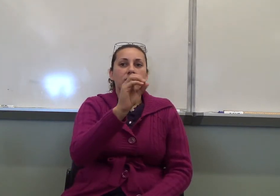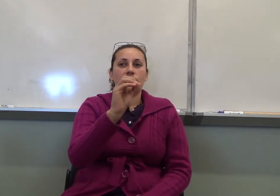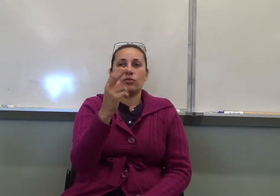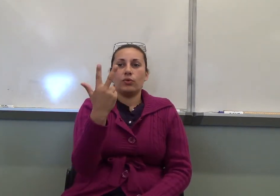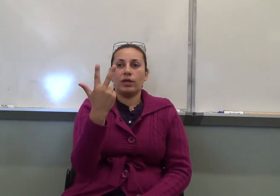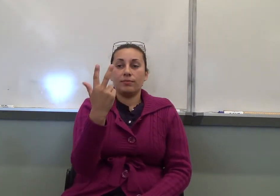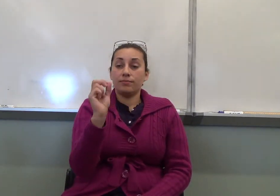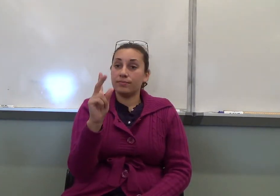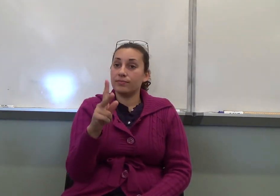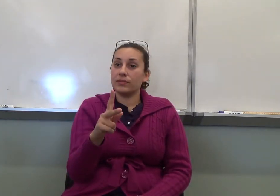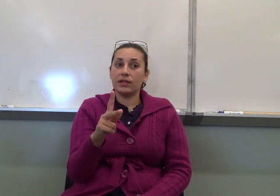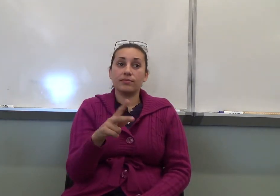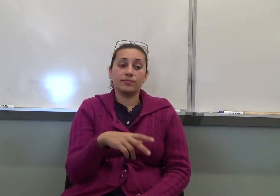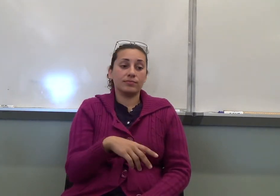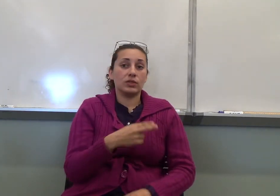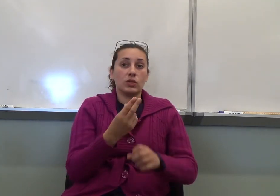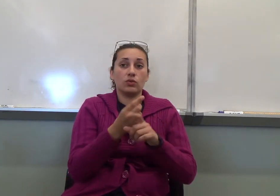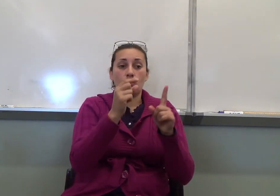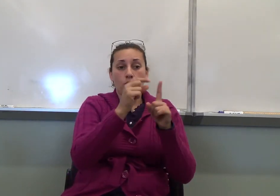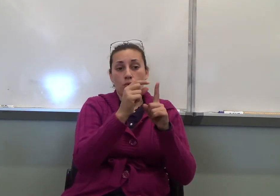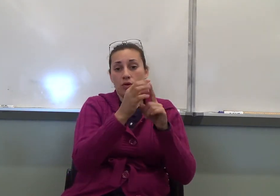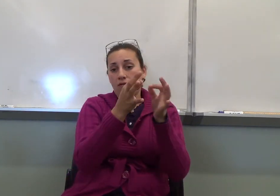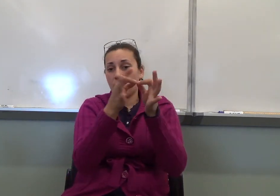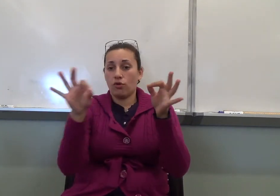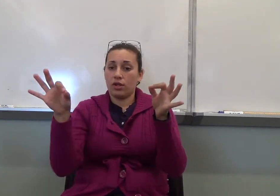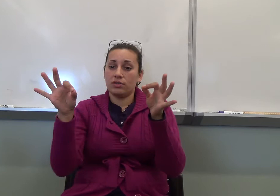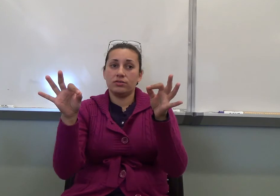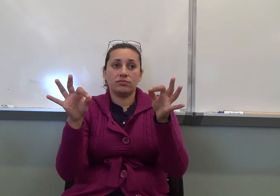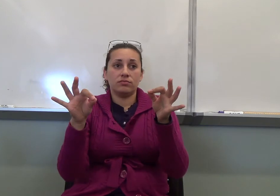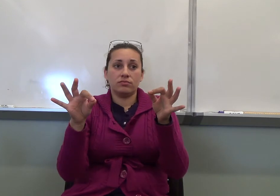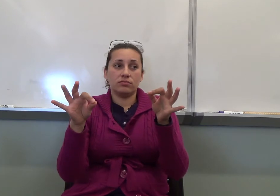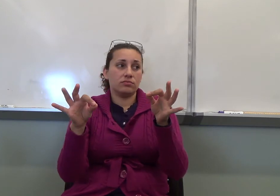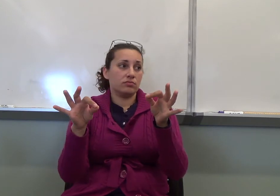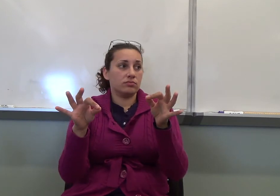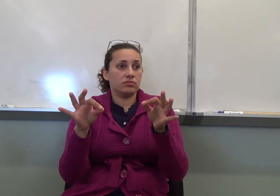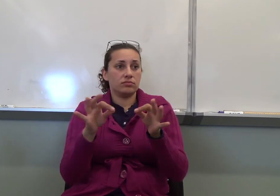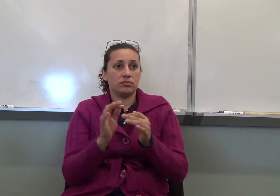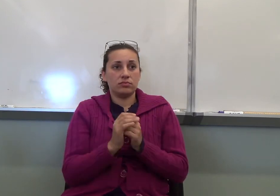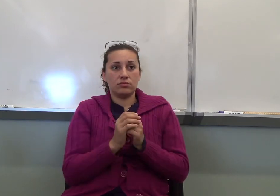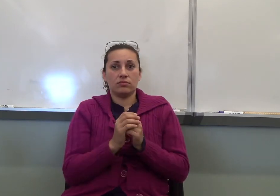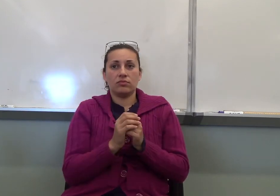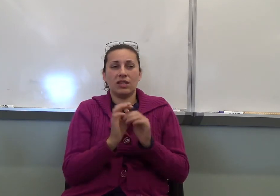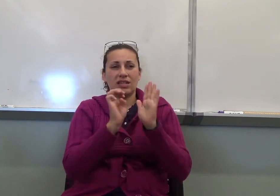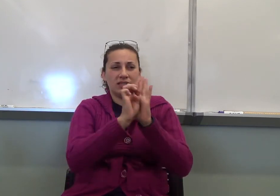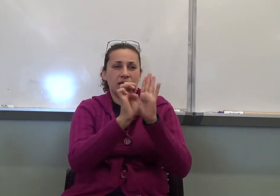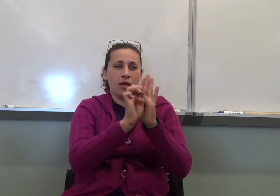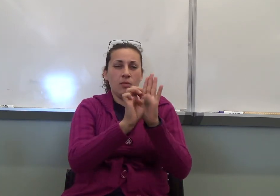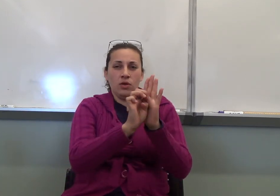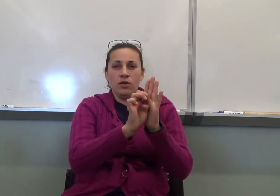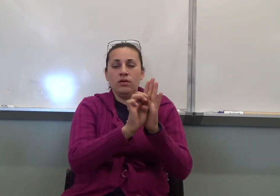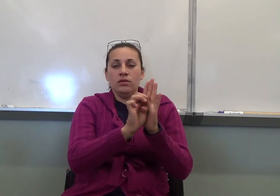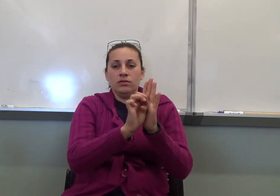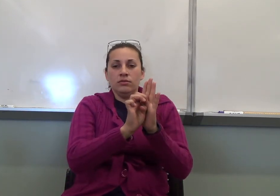And they give you a word or phrase that's used in English. They give you an example of how it could be